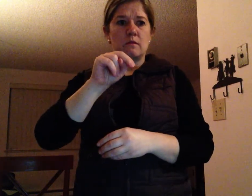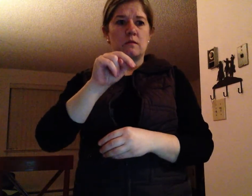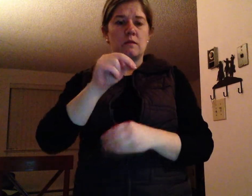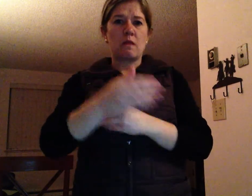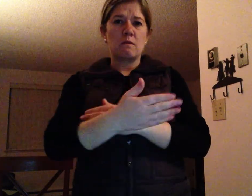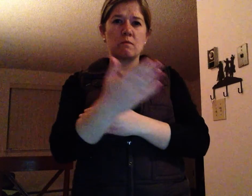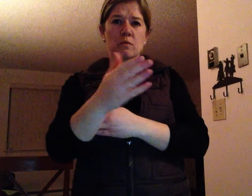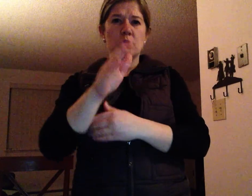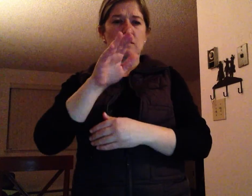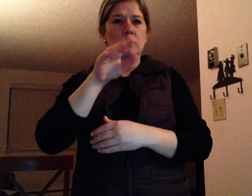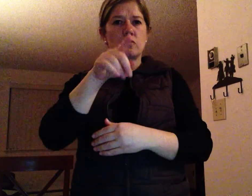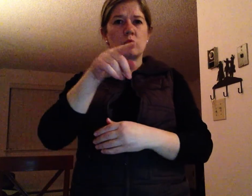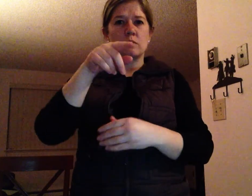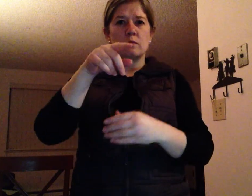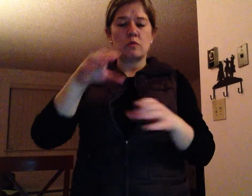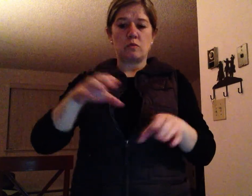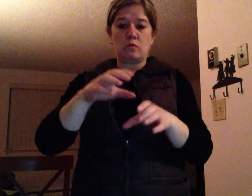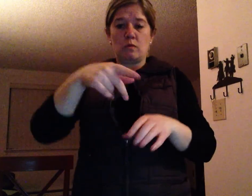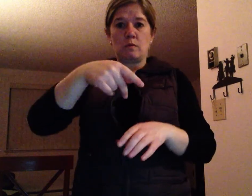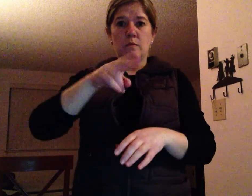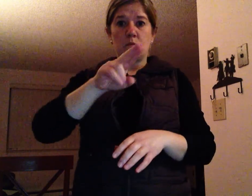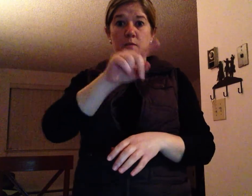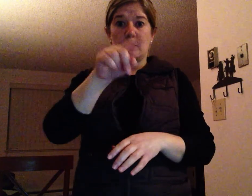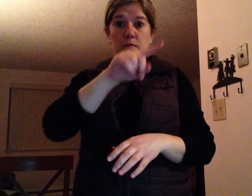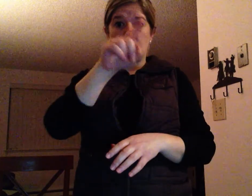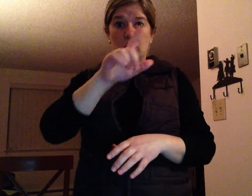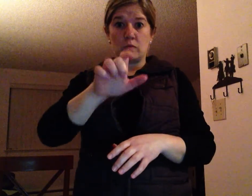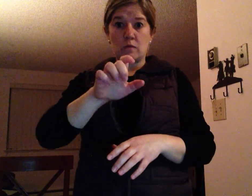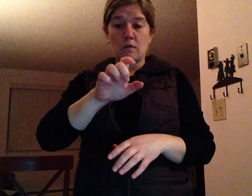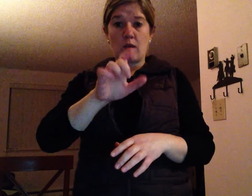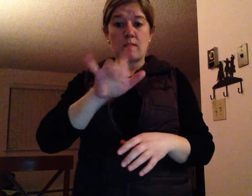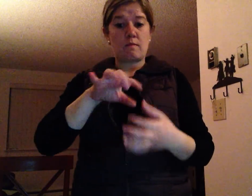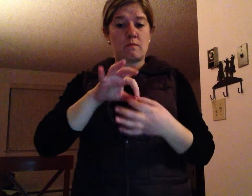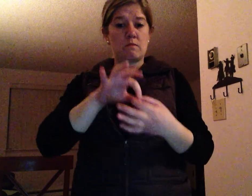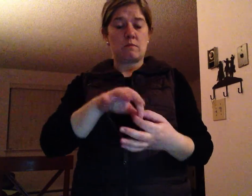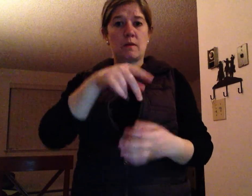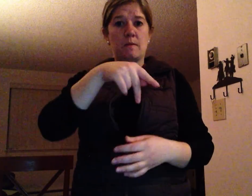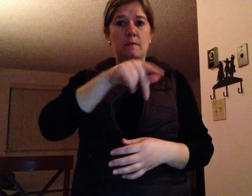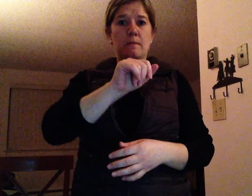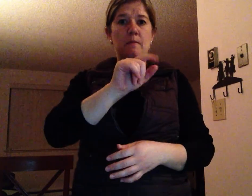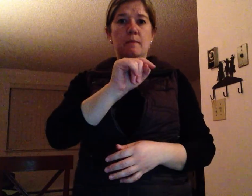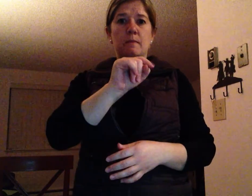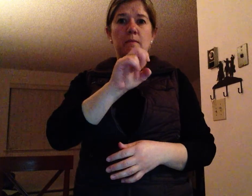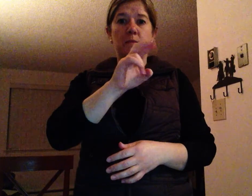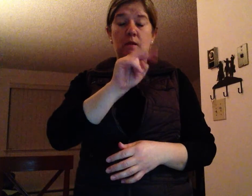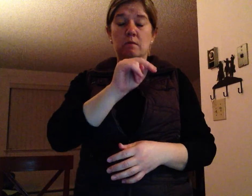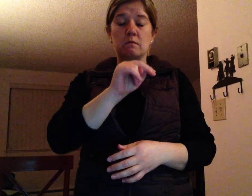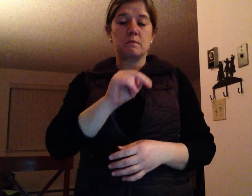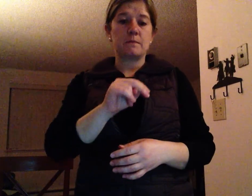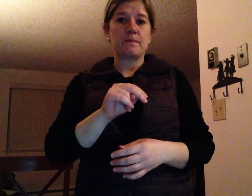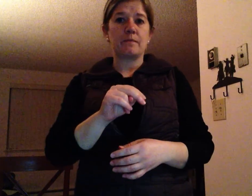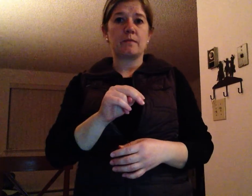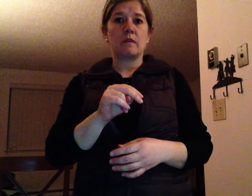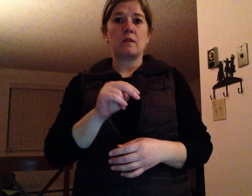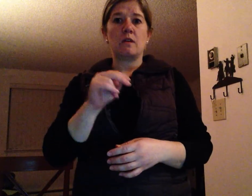But patterning is something that you people are experts with by now. And I know we like to make patterns, and you like